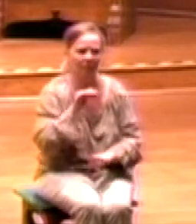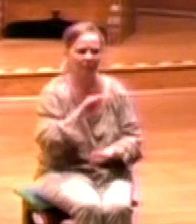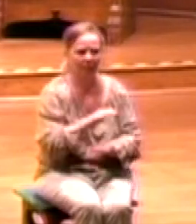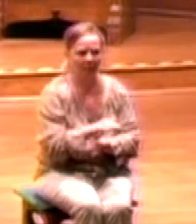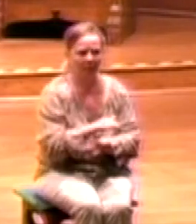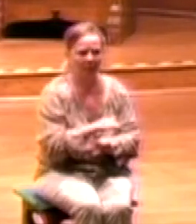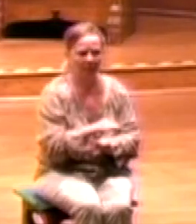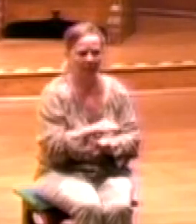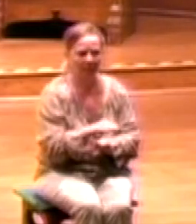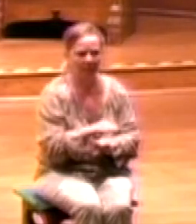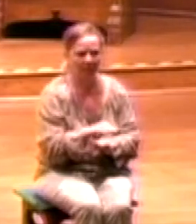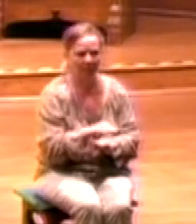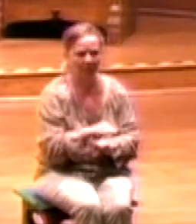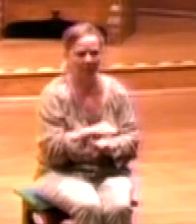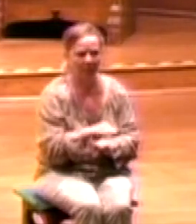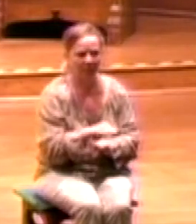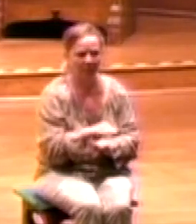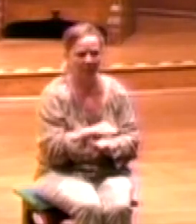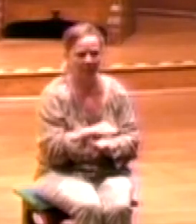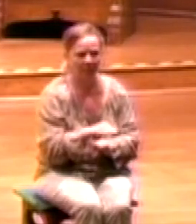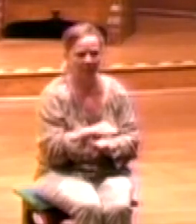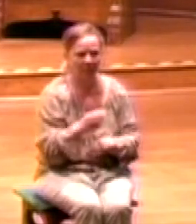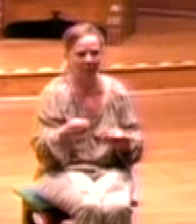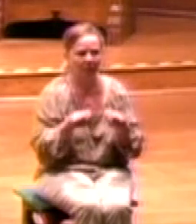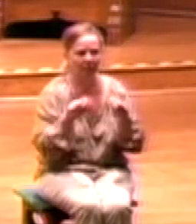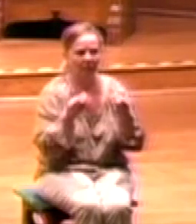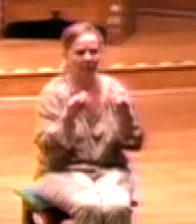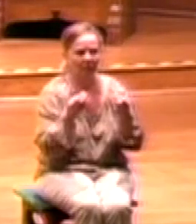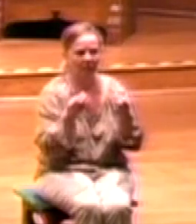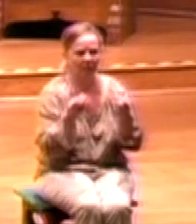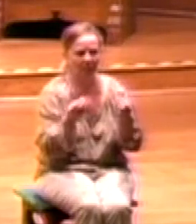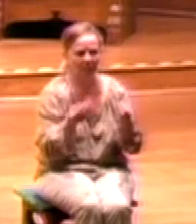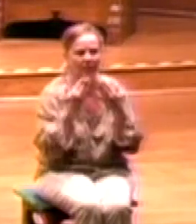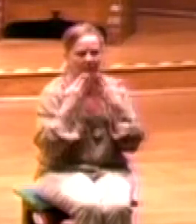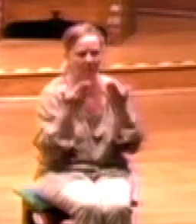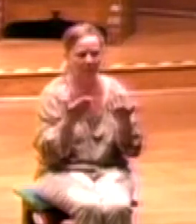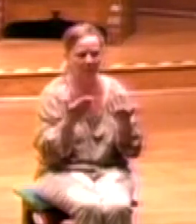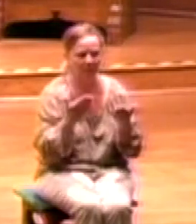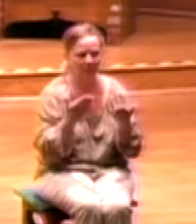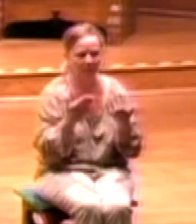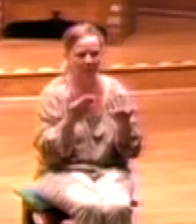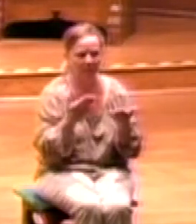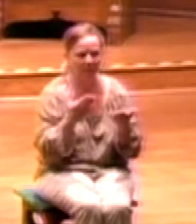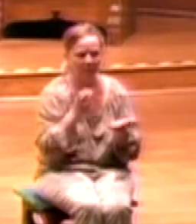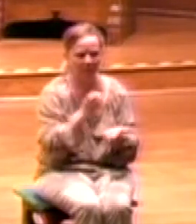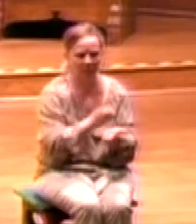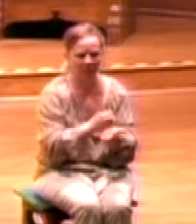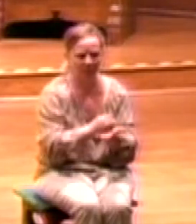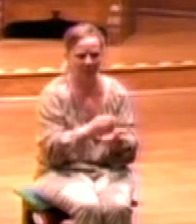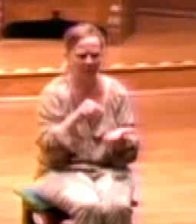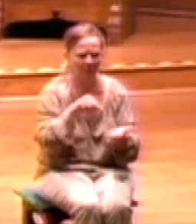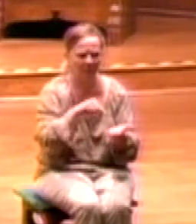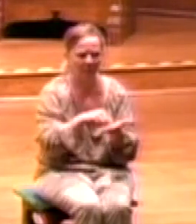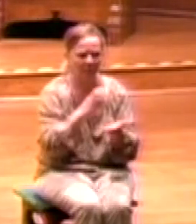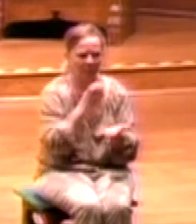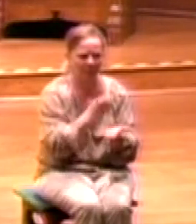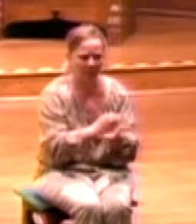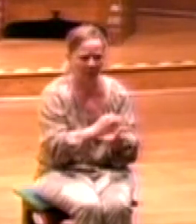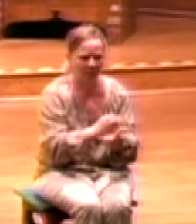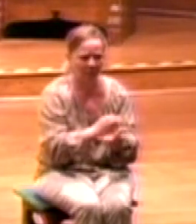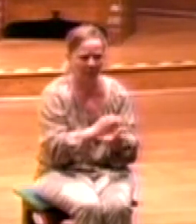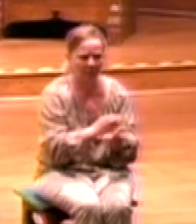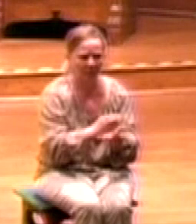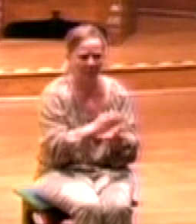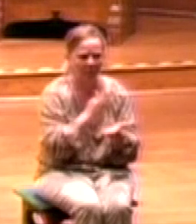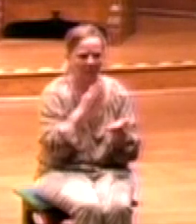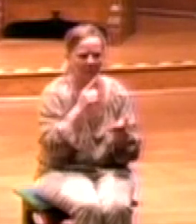Again, after supper, he took the cup, gave thanks, and gave it for all to drink, saying, this cup is the new covenant in my blood shed